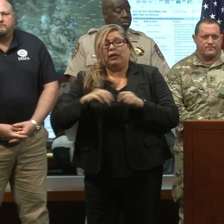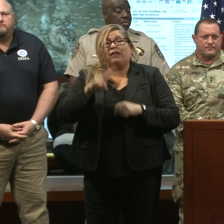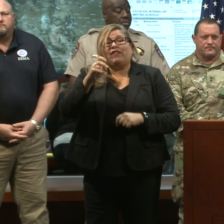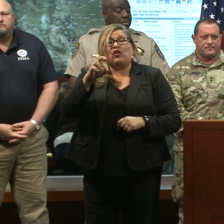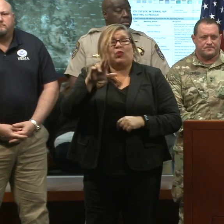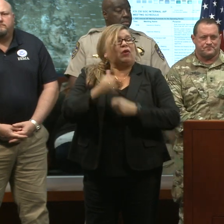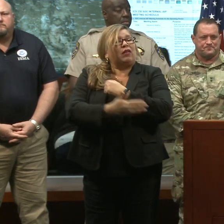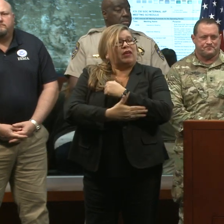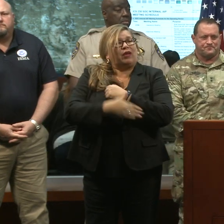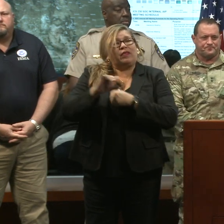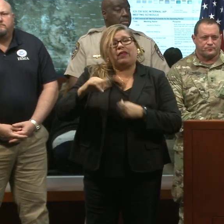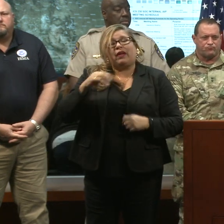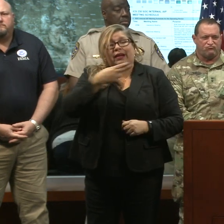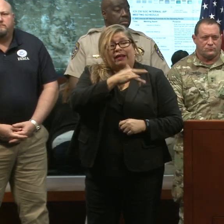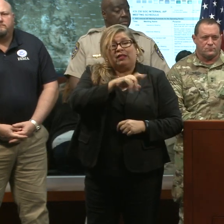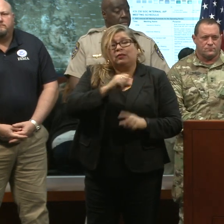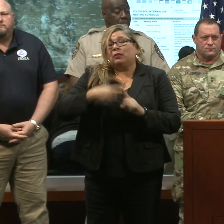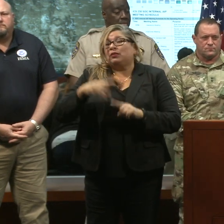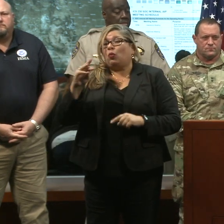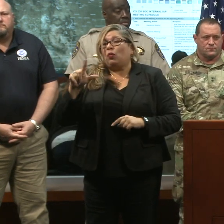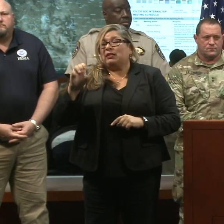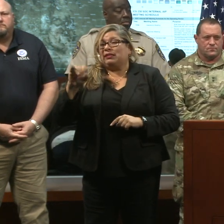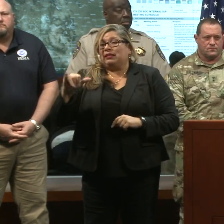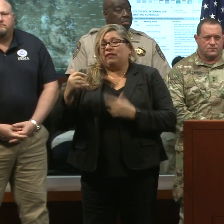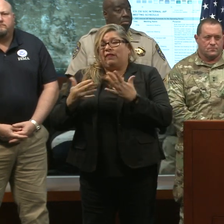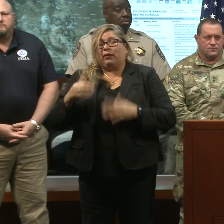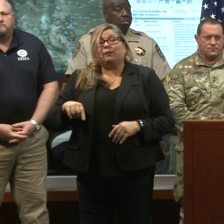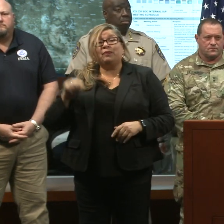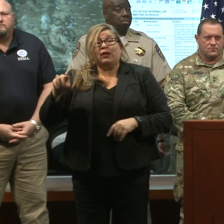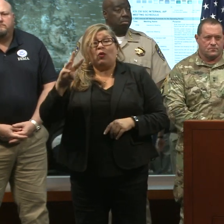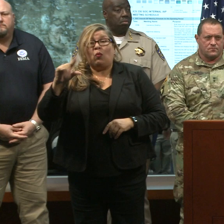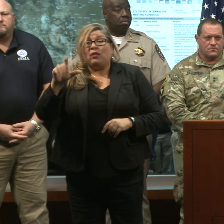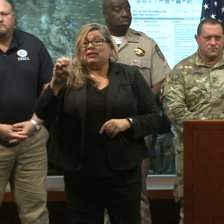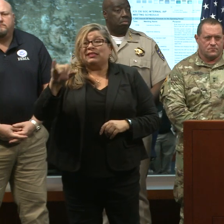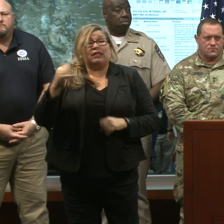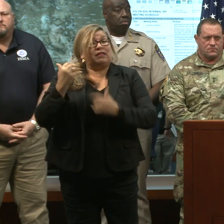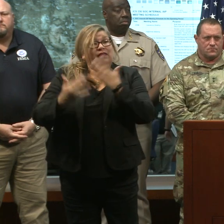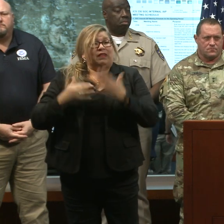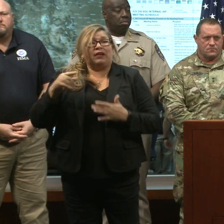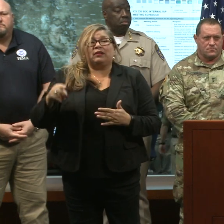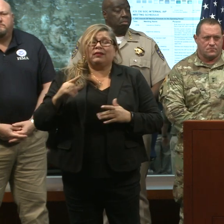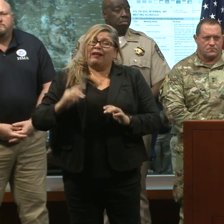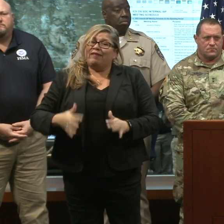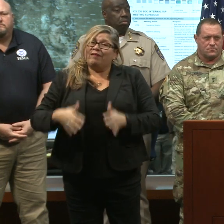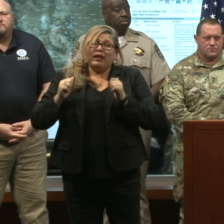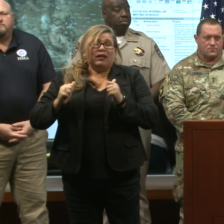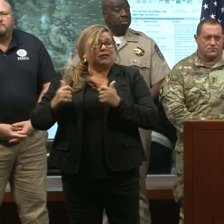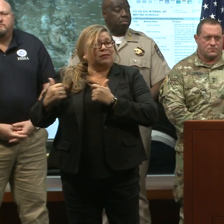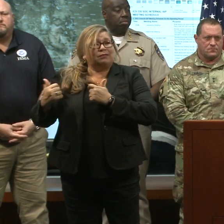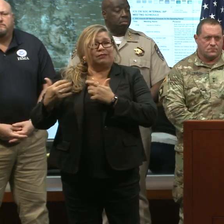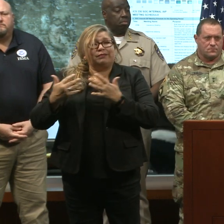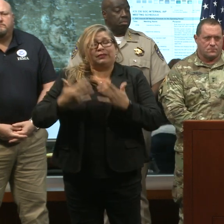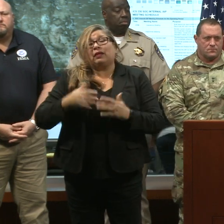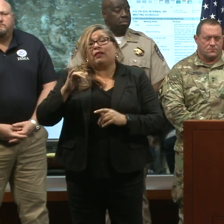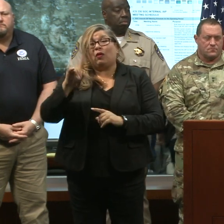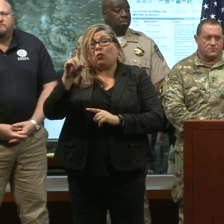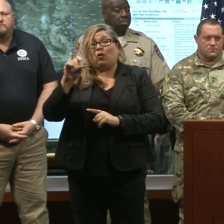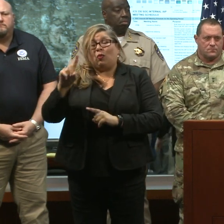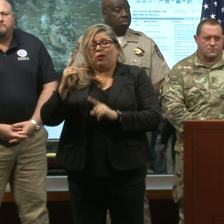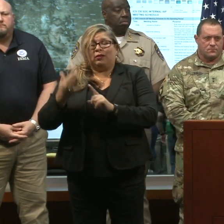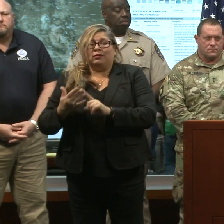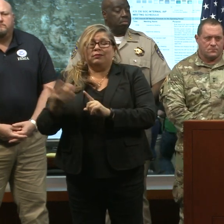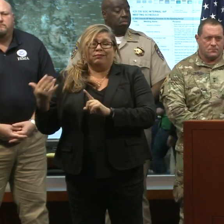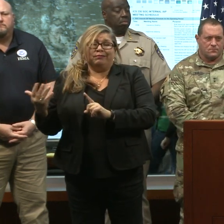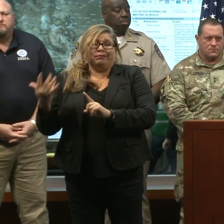Fire. In particular, the Wolseley Fire burned very rapidly overnight, crossing Highway 101 in